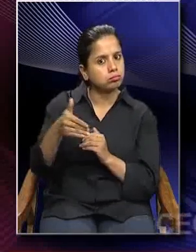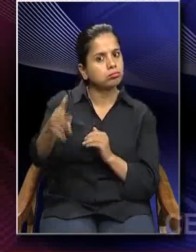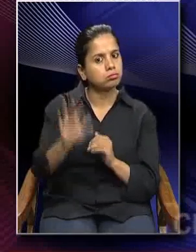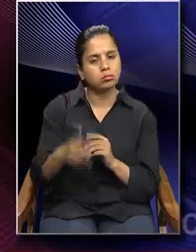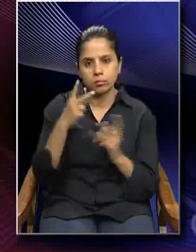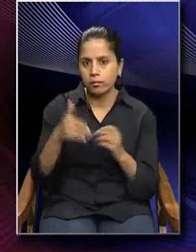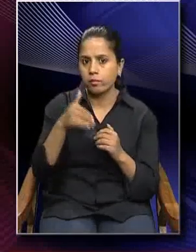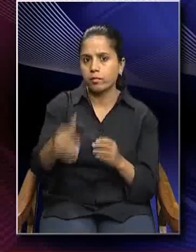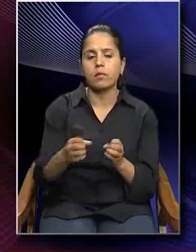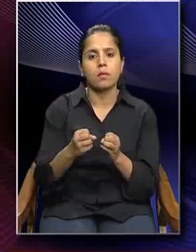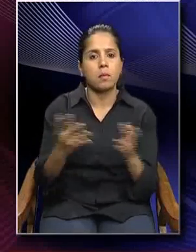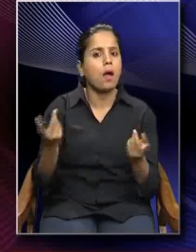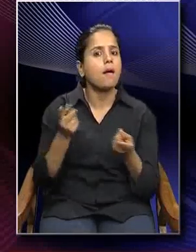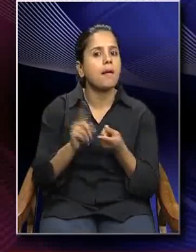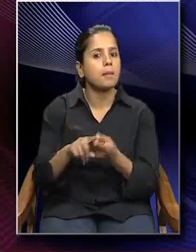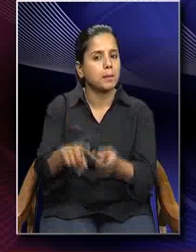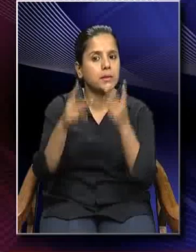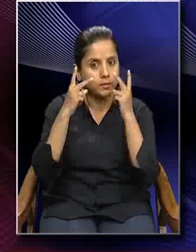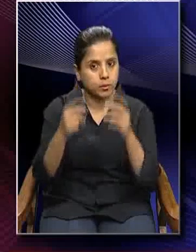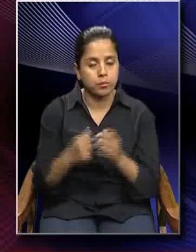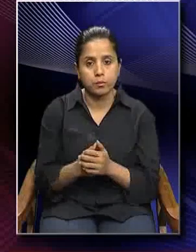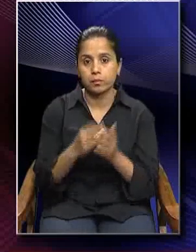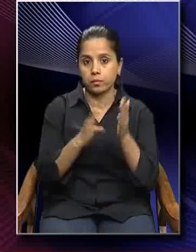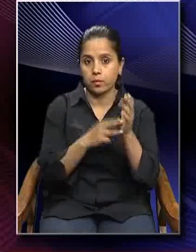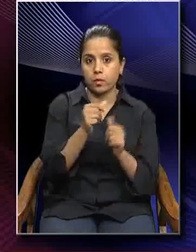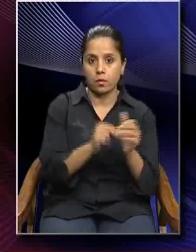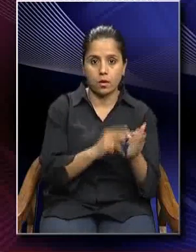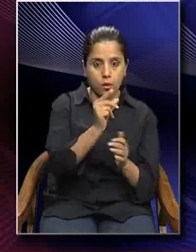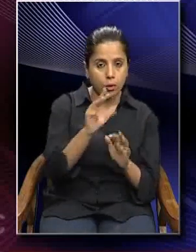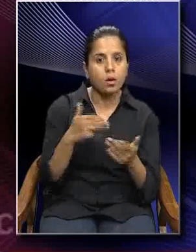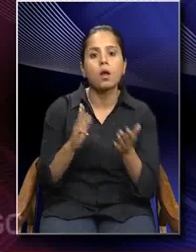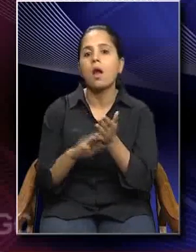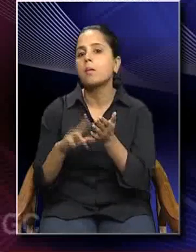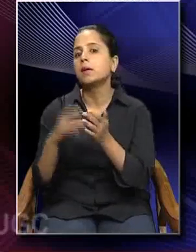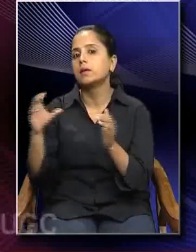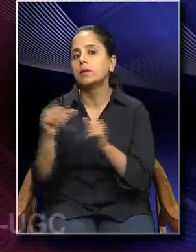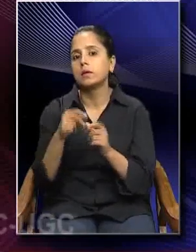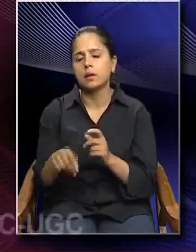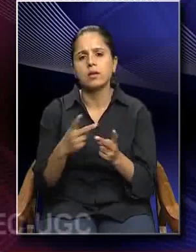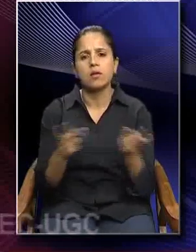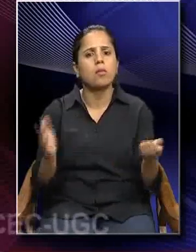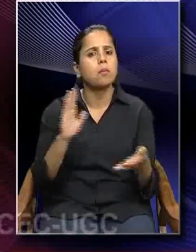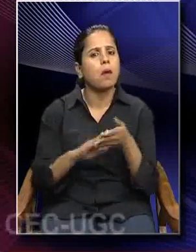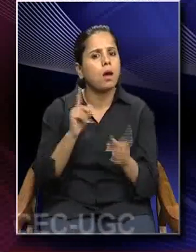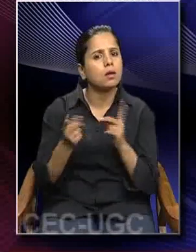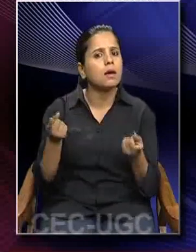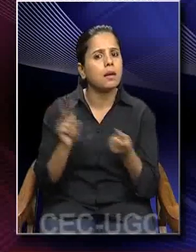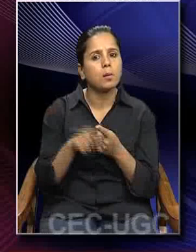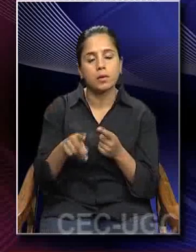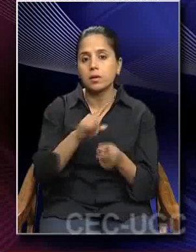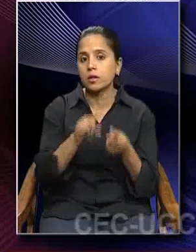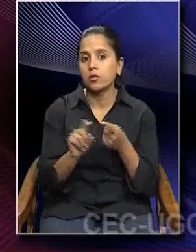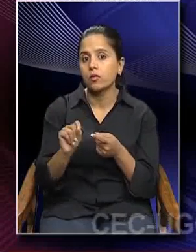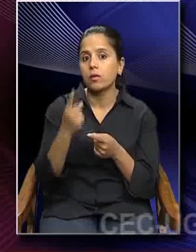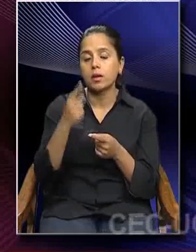following millennia as well. So, Manu enunciates the different forms of marriage, in the first three